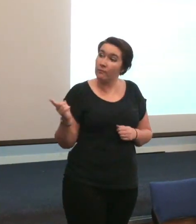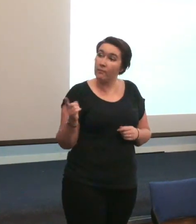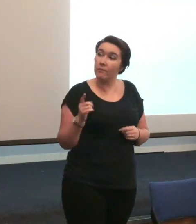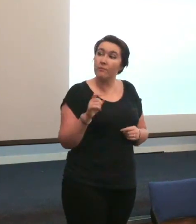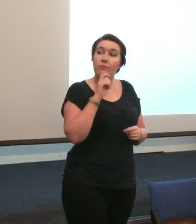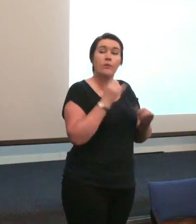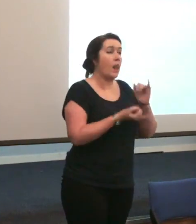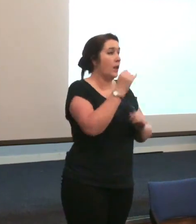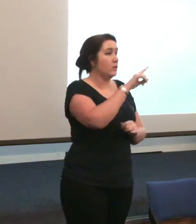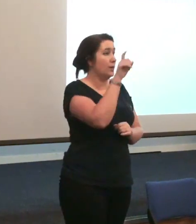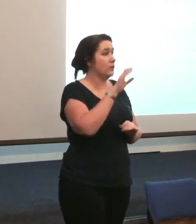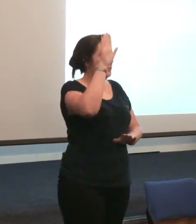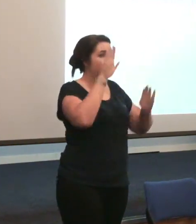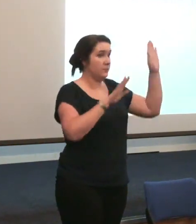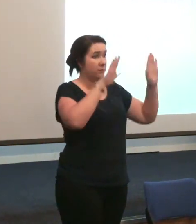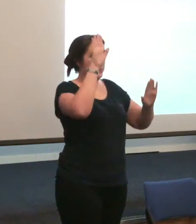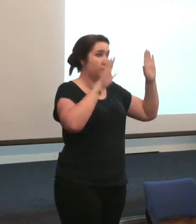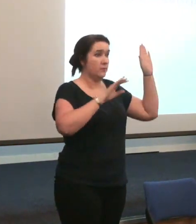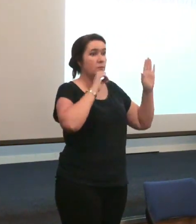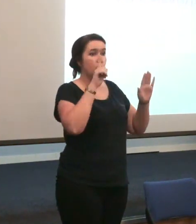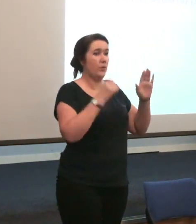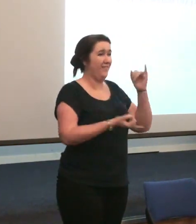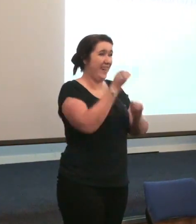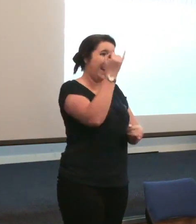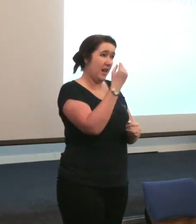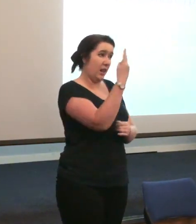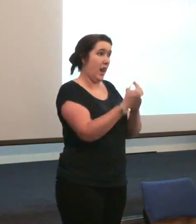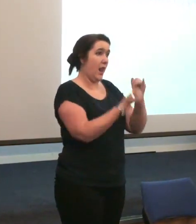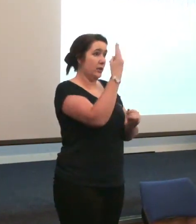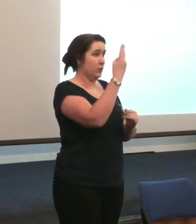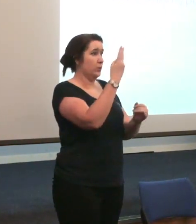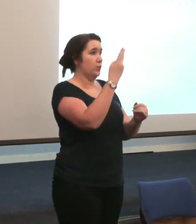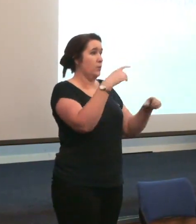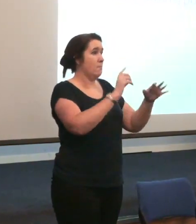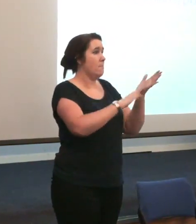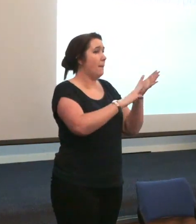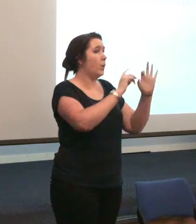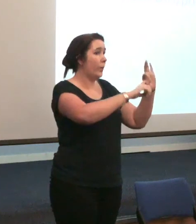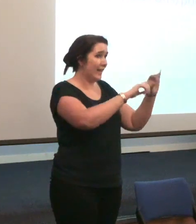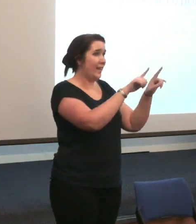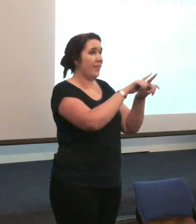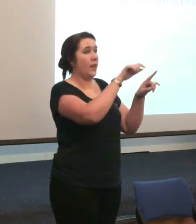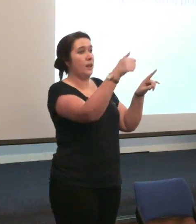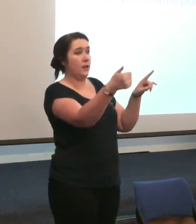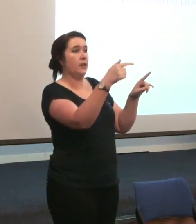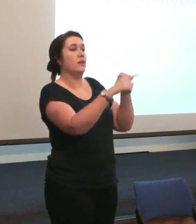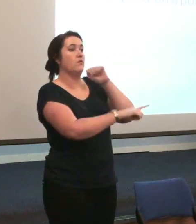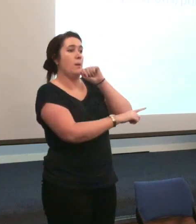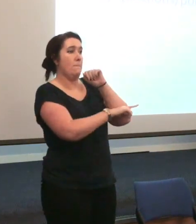I think there were two more questions, which will be our final questions. Mark first, and then Graham, I'm afraid, and then